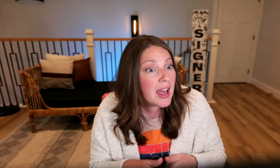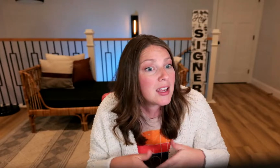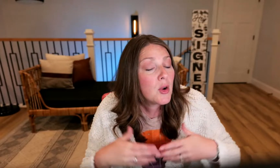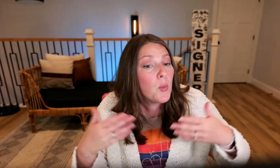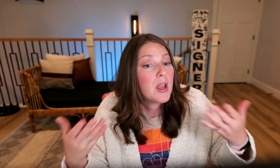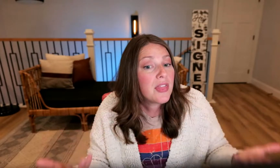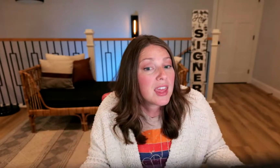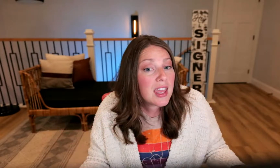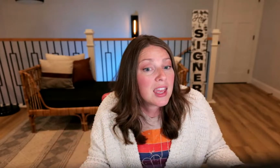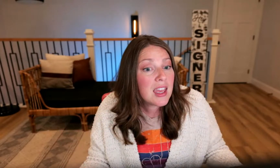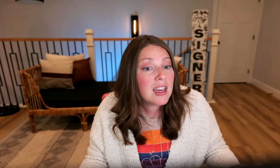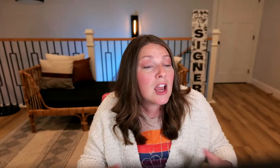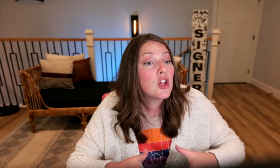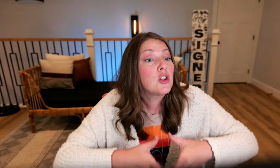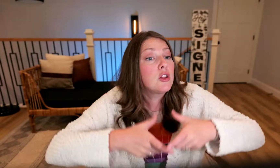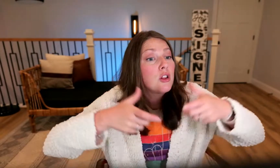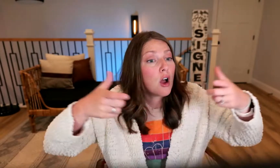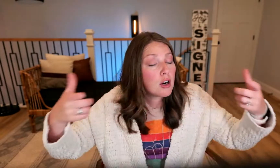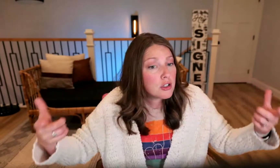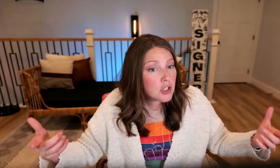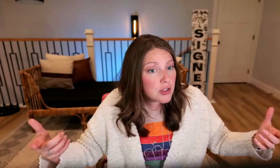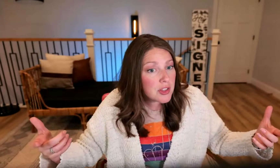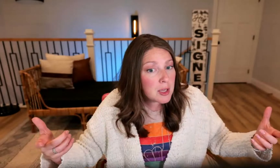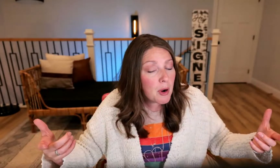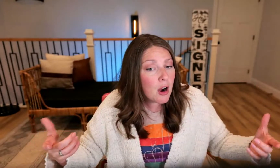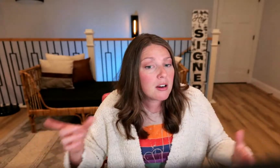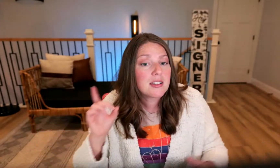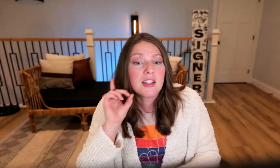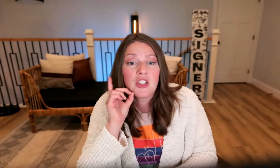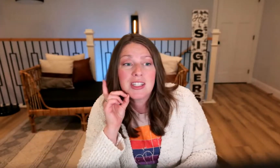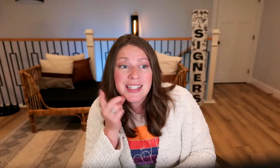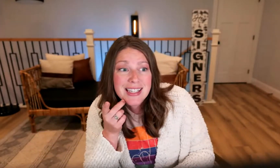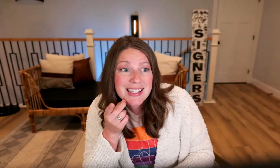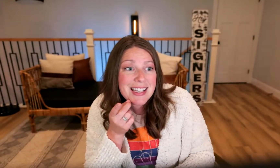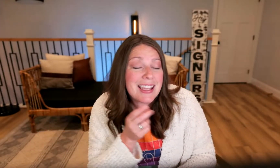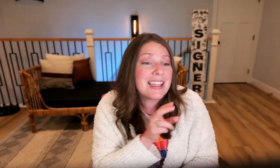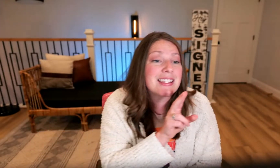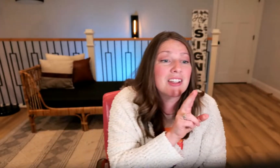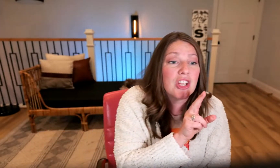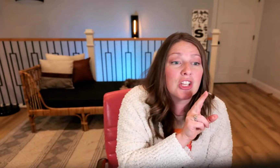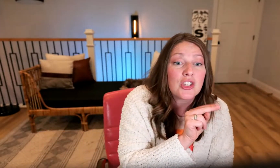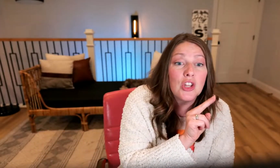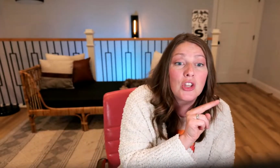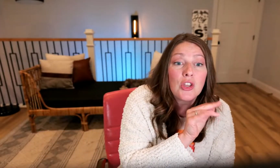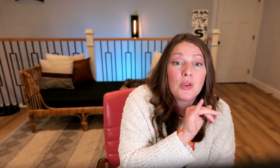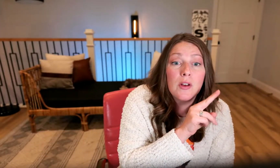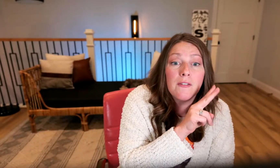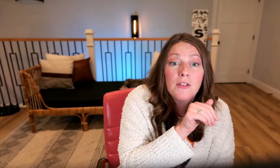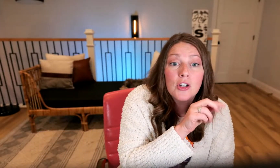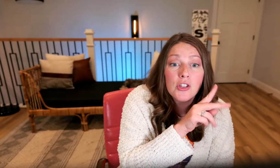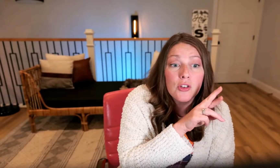But within larger theme parks such as Disney, such as